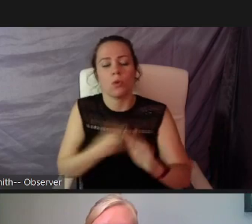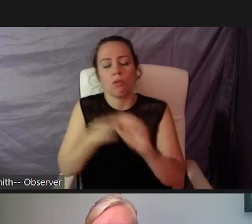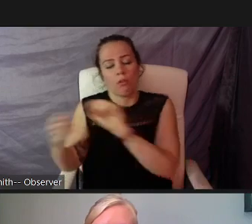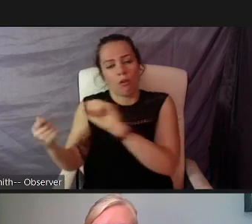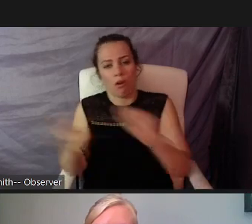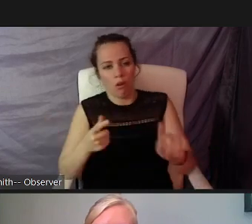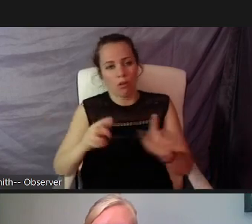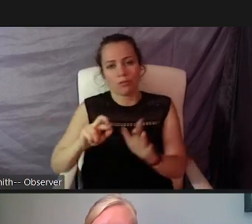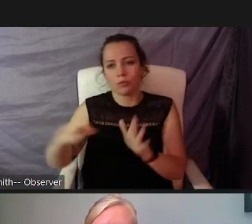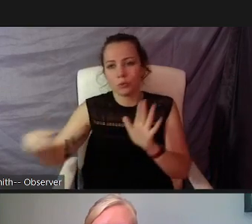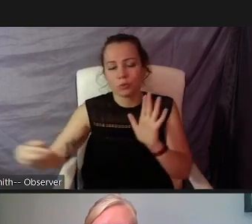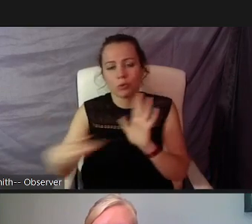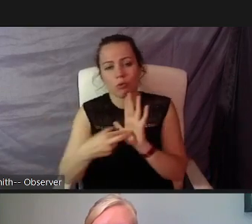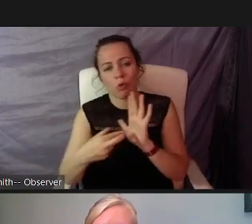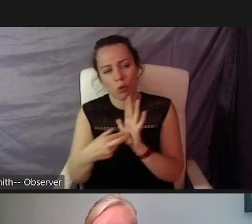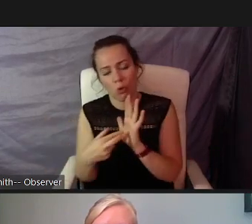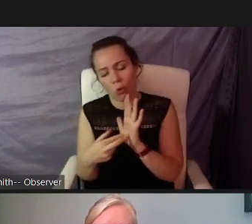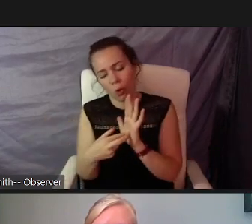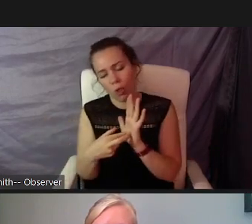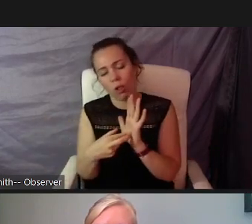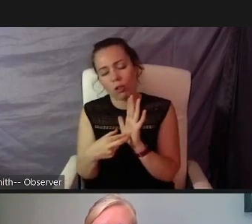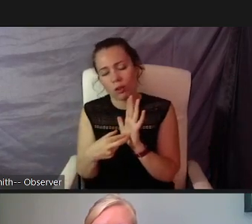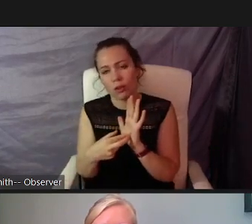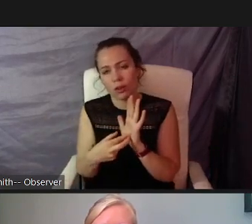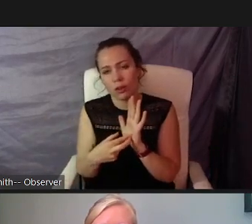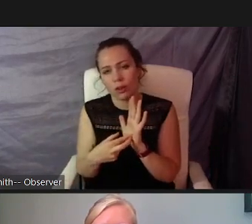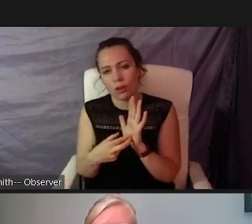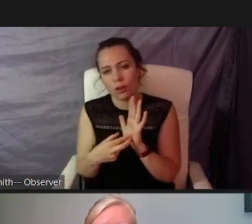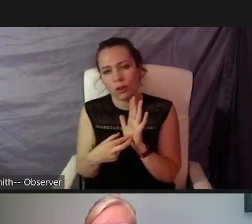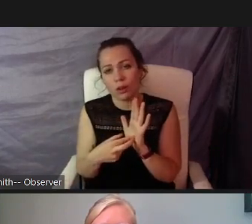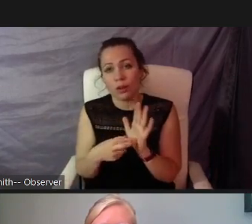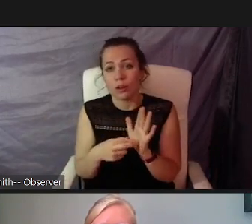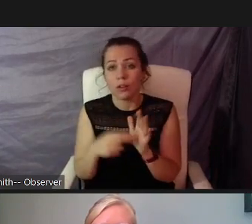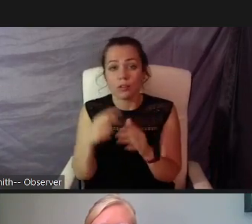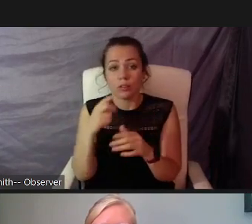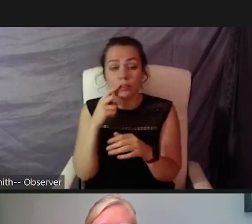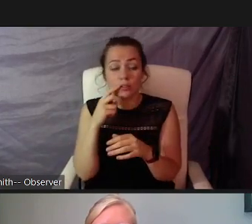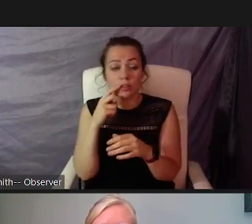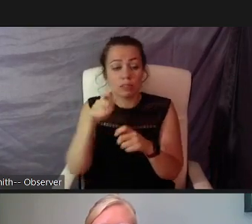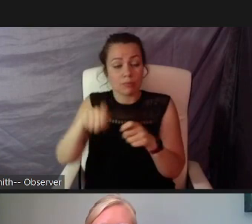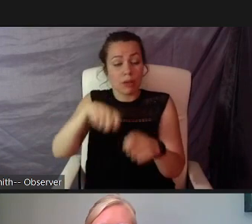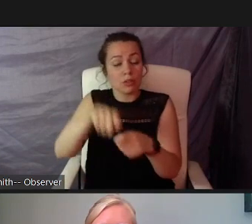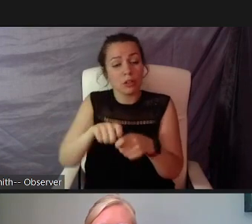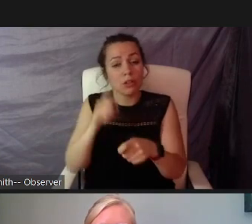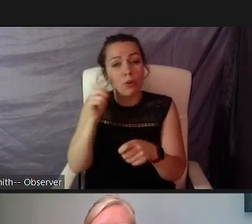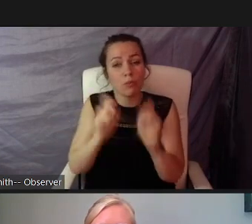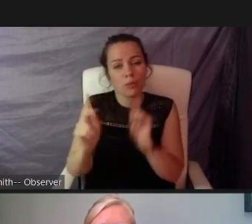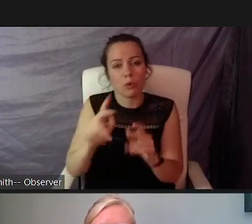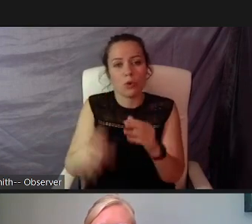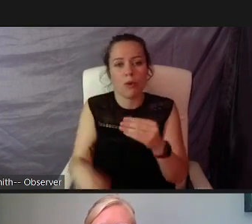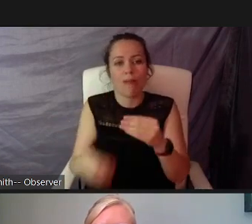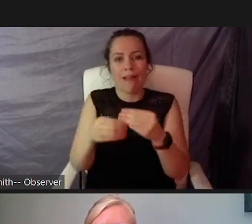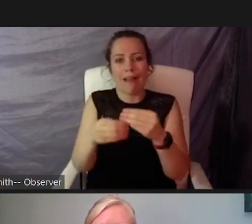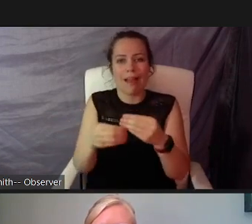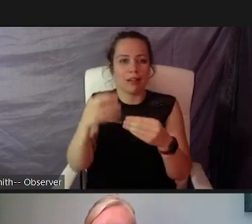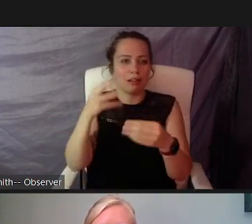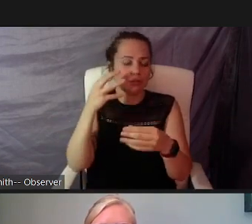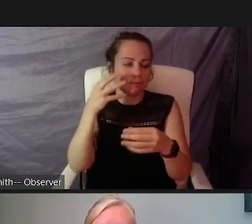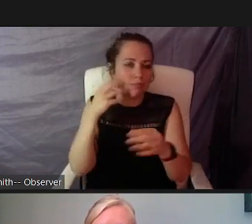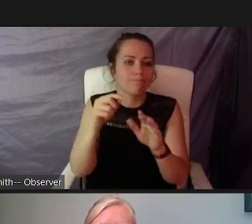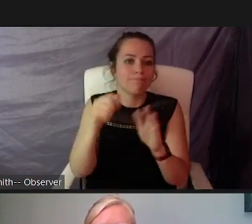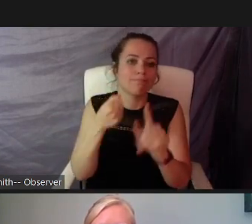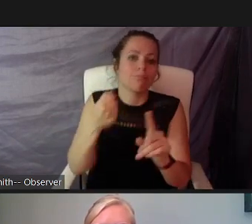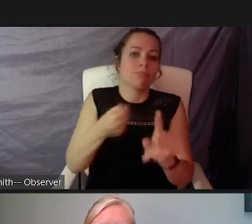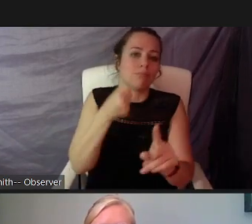to supporting those who might be additionally affected by the current situation. So in this regard, I would